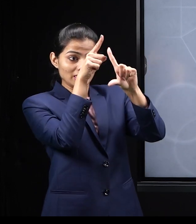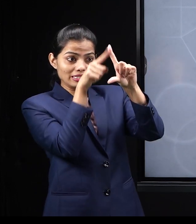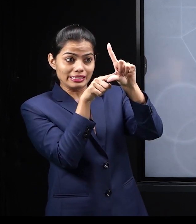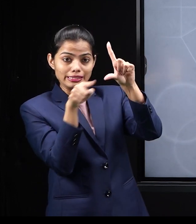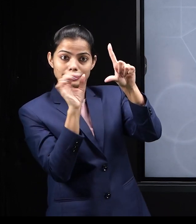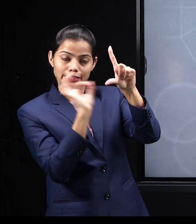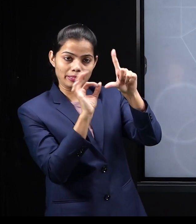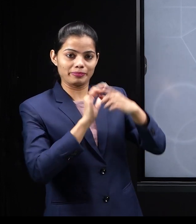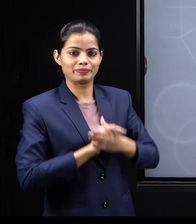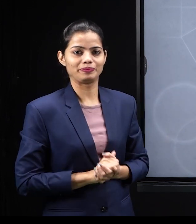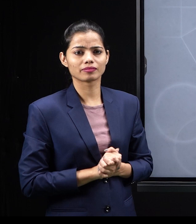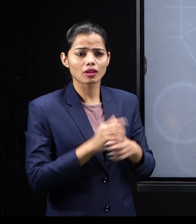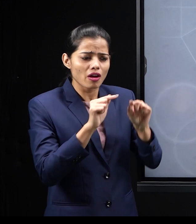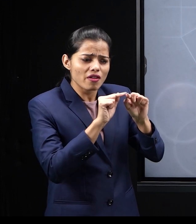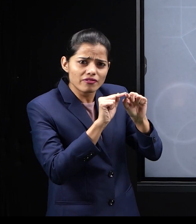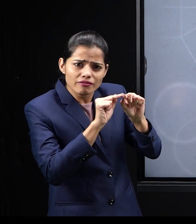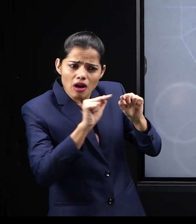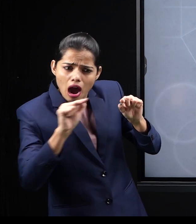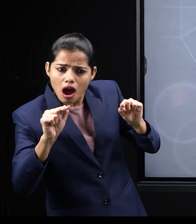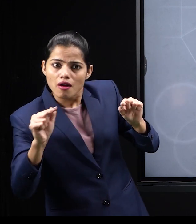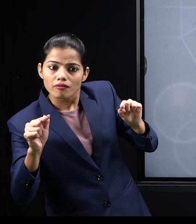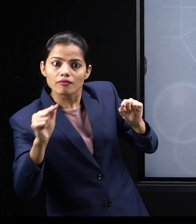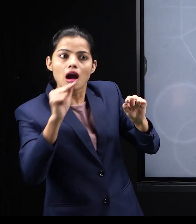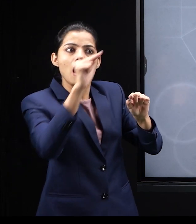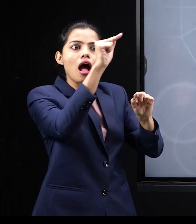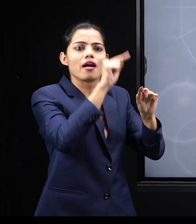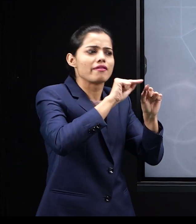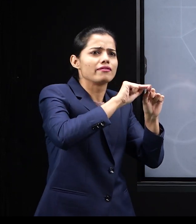right triangle, side length,